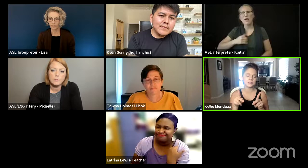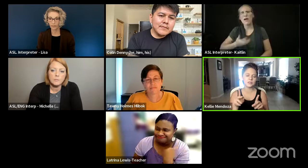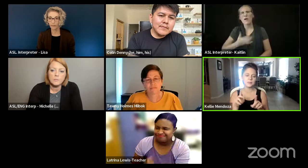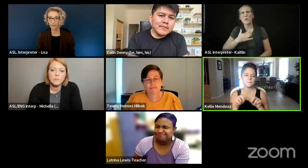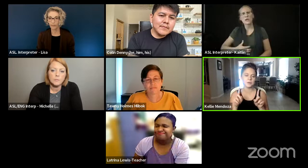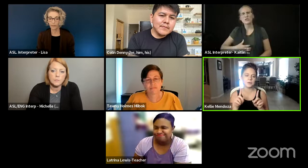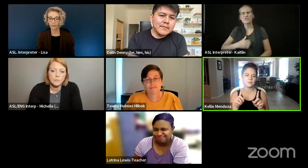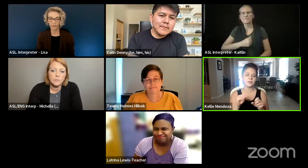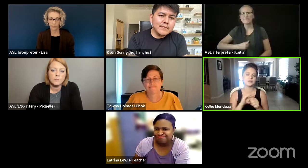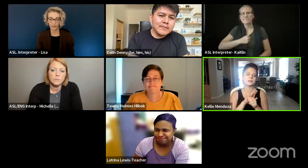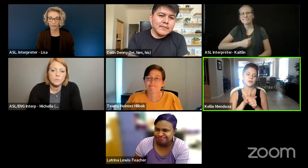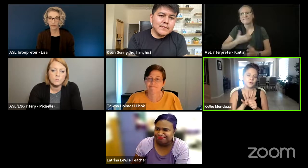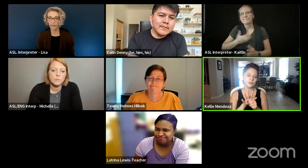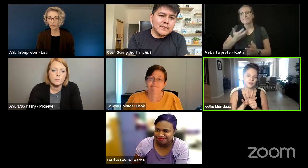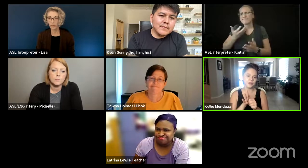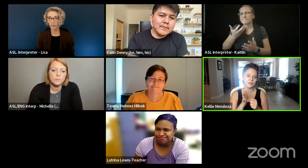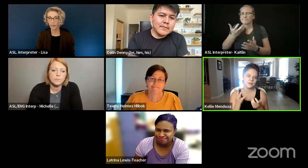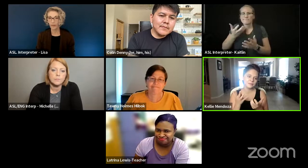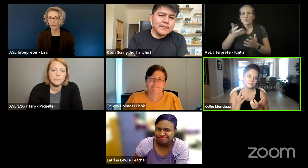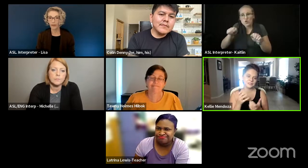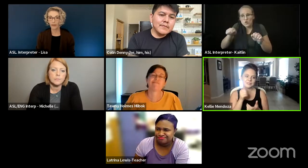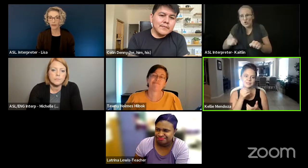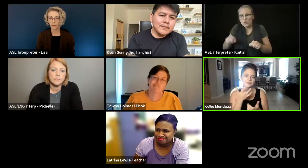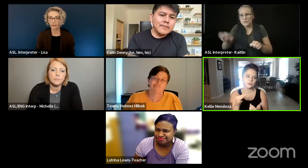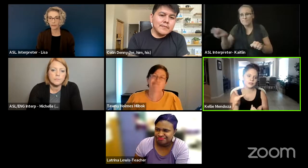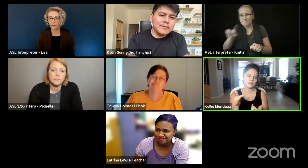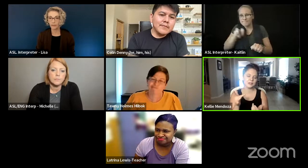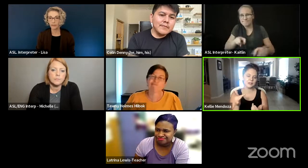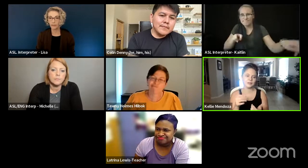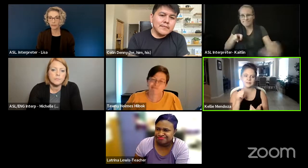in person, but because of COVID,